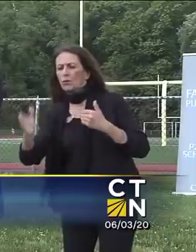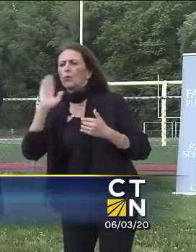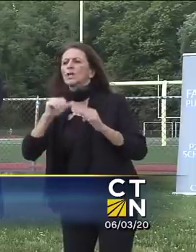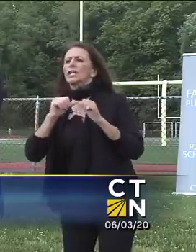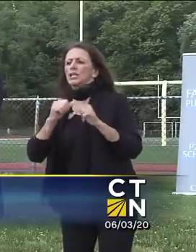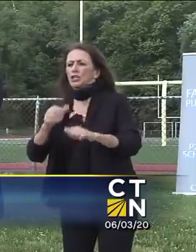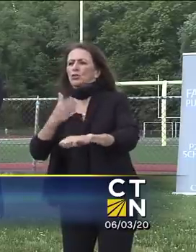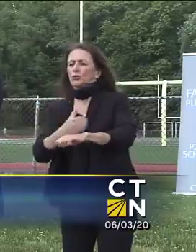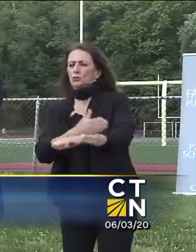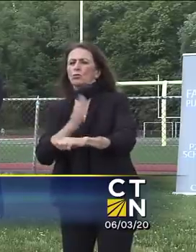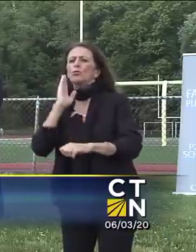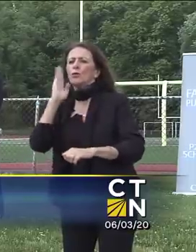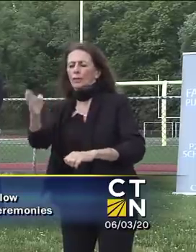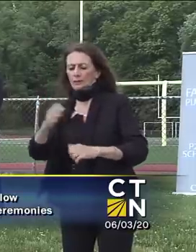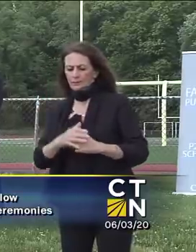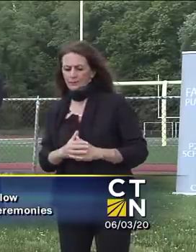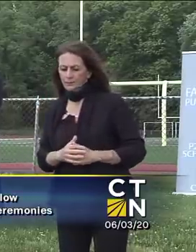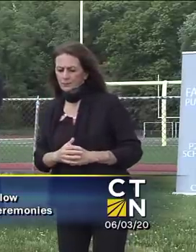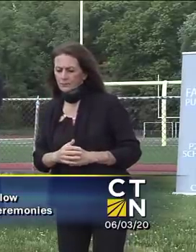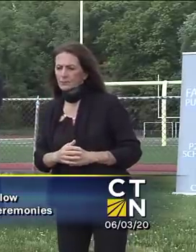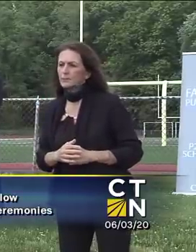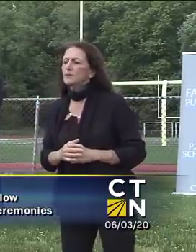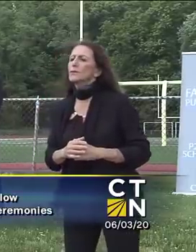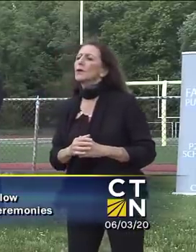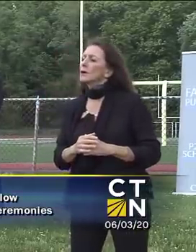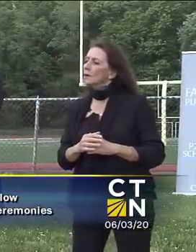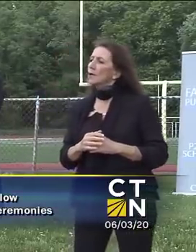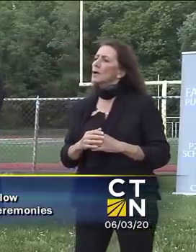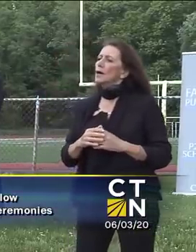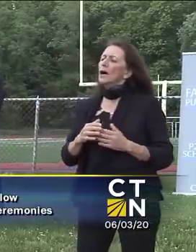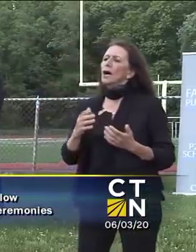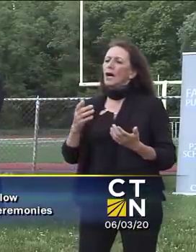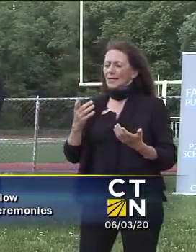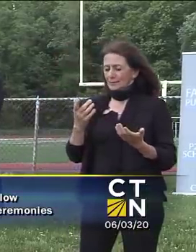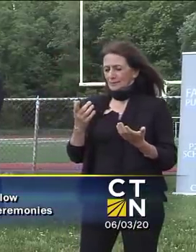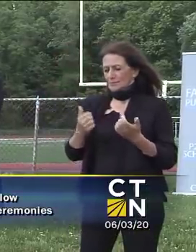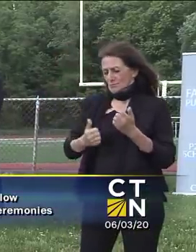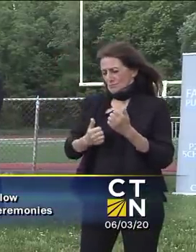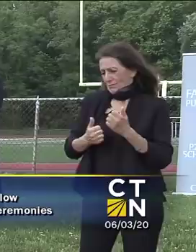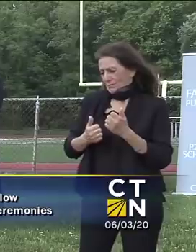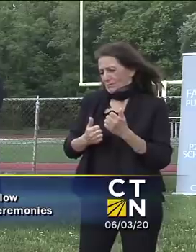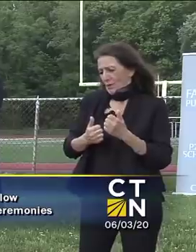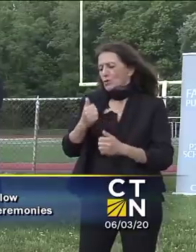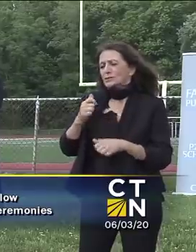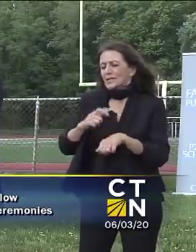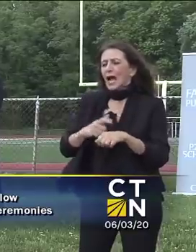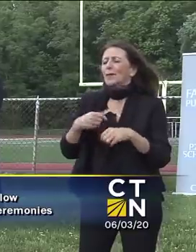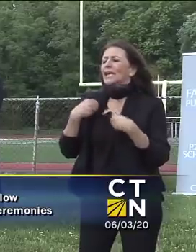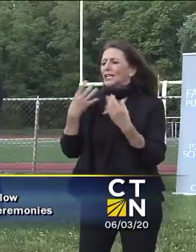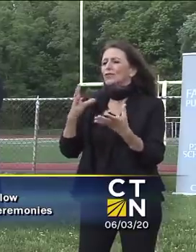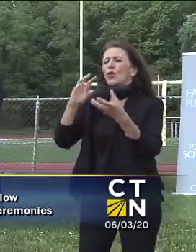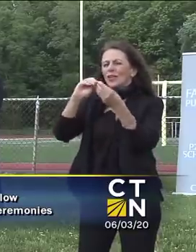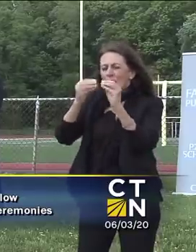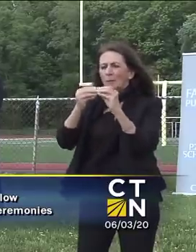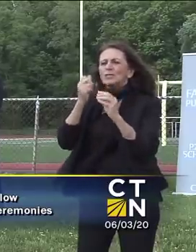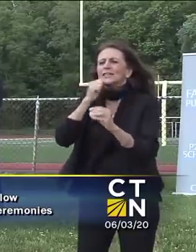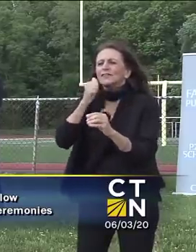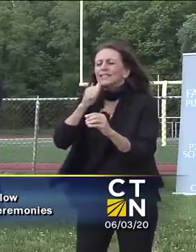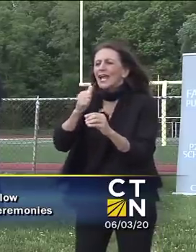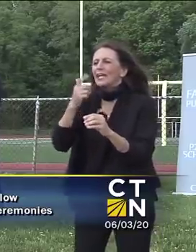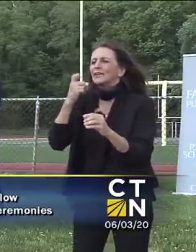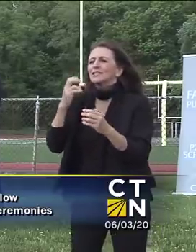well. I would say we have had progress. I usually give the update on the numbers. Let me do that as well, because this is what we call